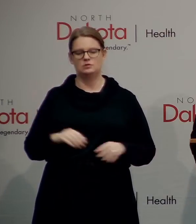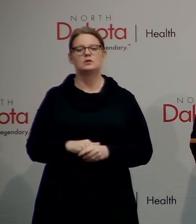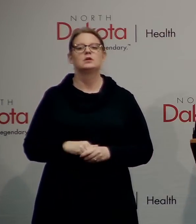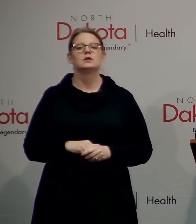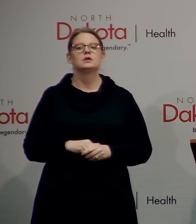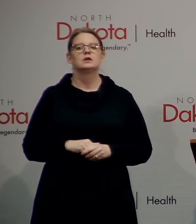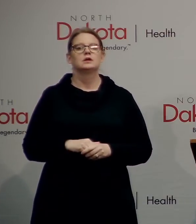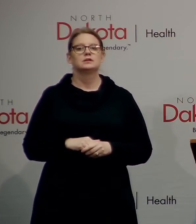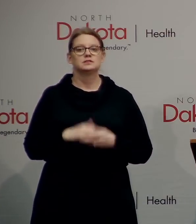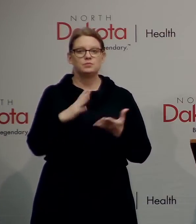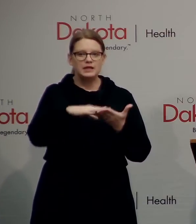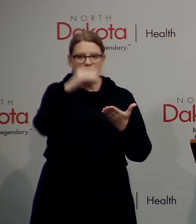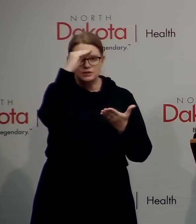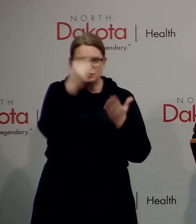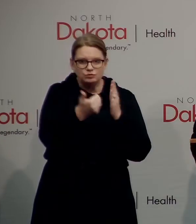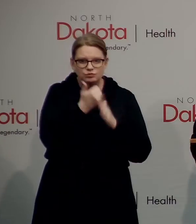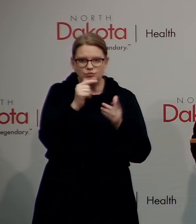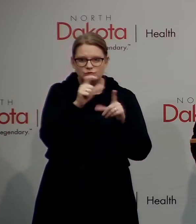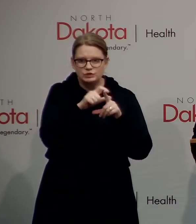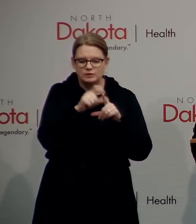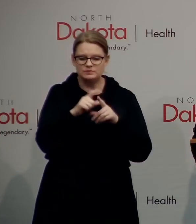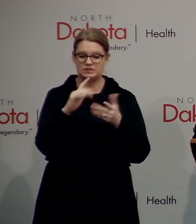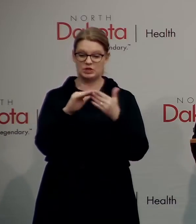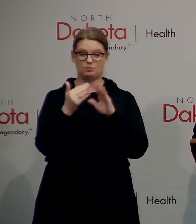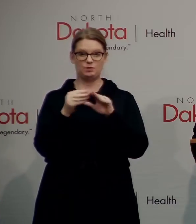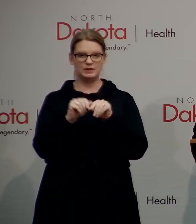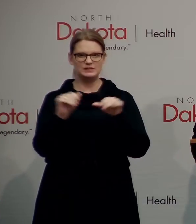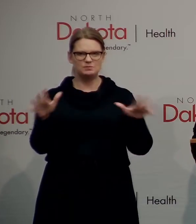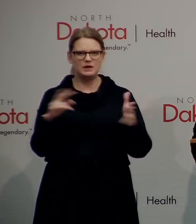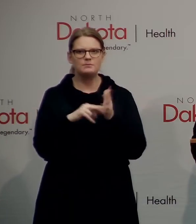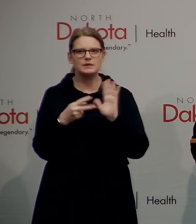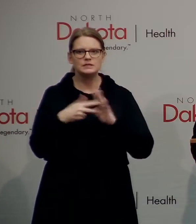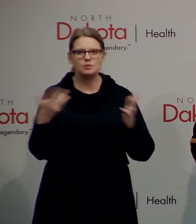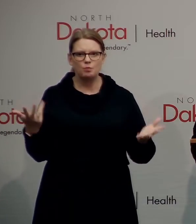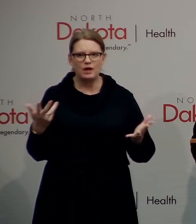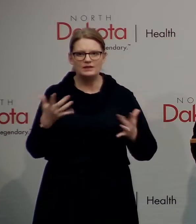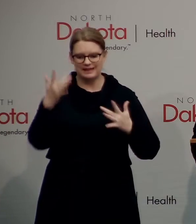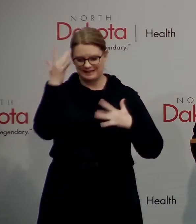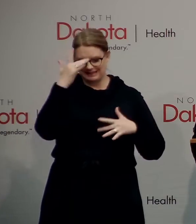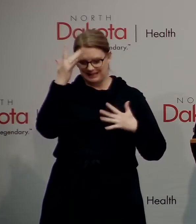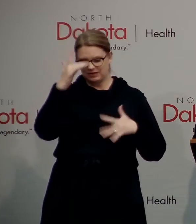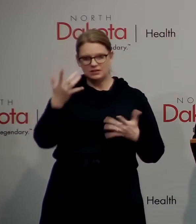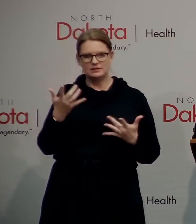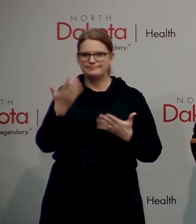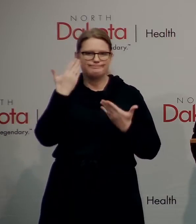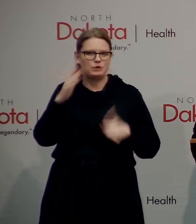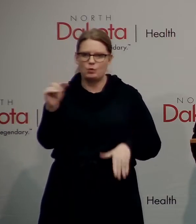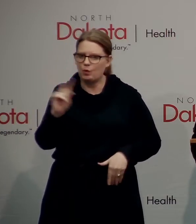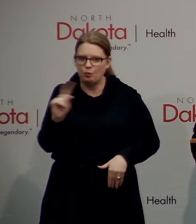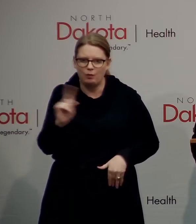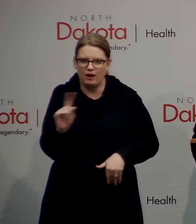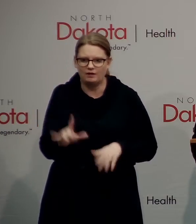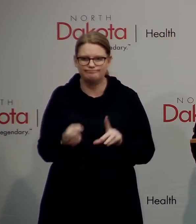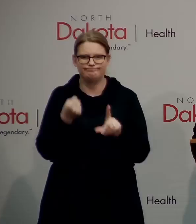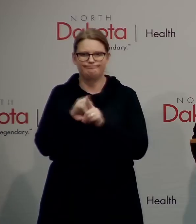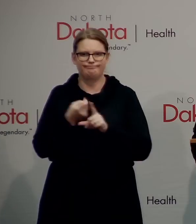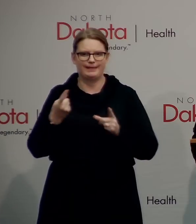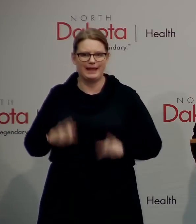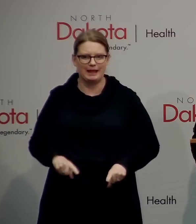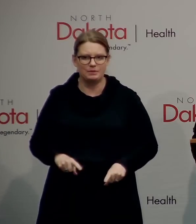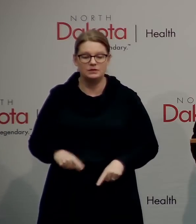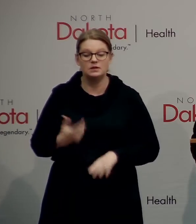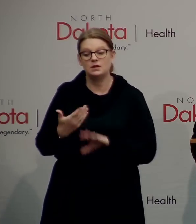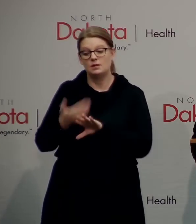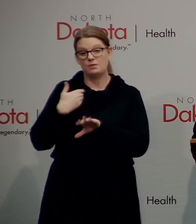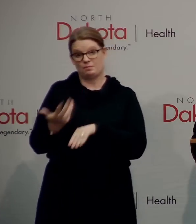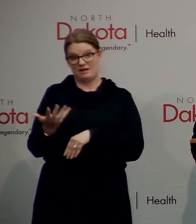As we learn new terms, community spread means that the spread of an illness for which the source of infection is unknown. The previous 5 cases